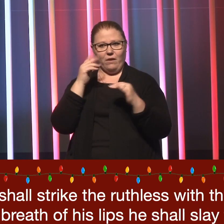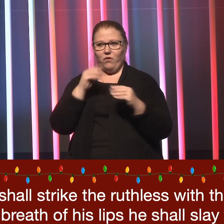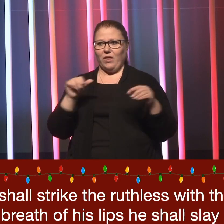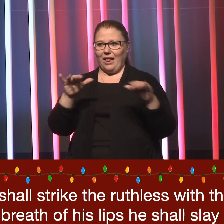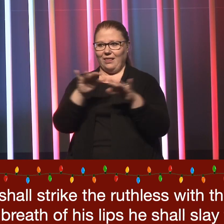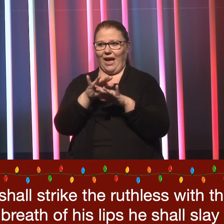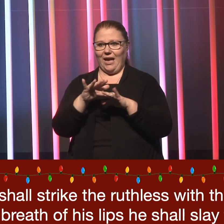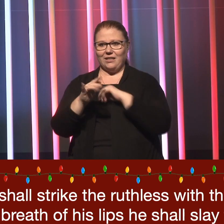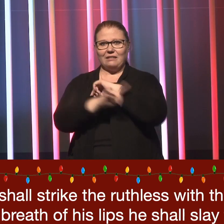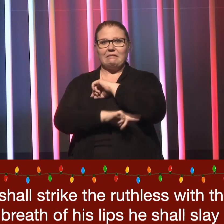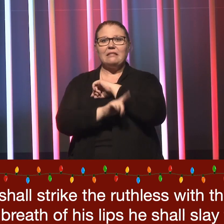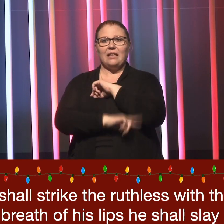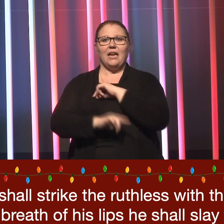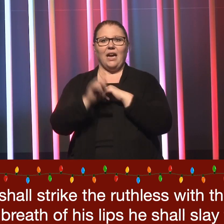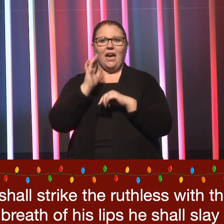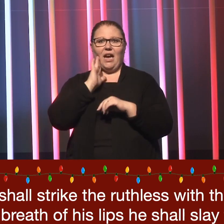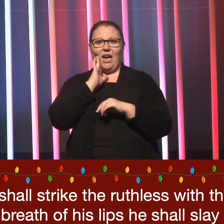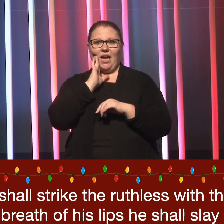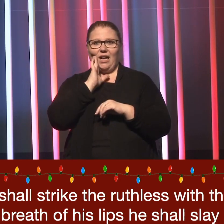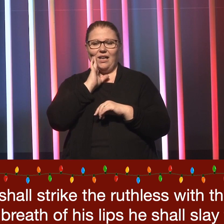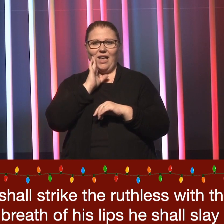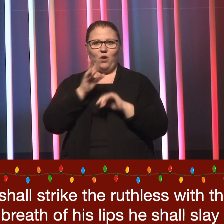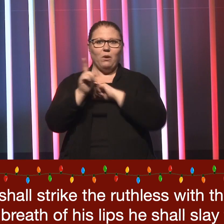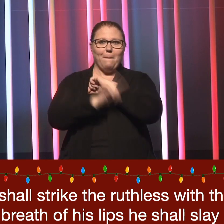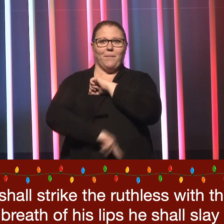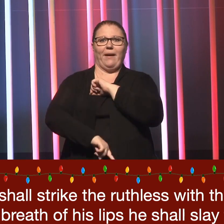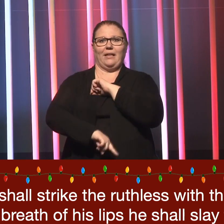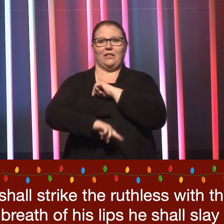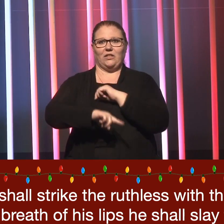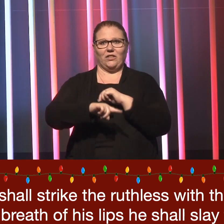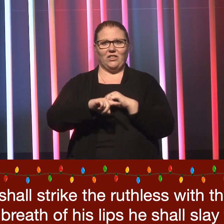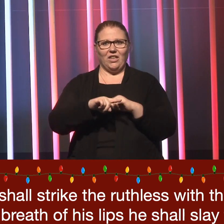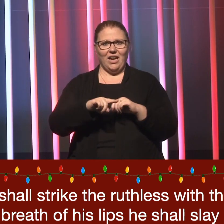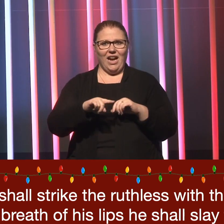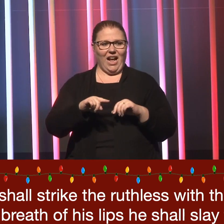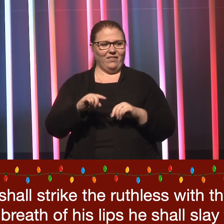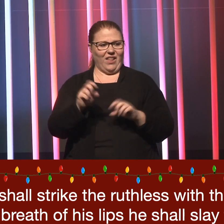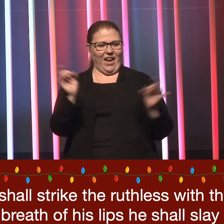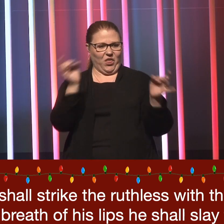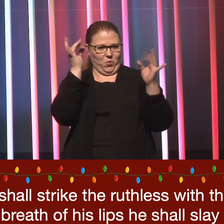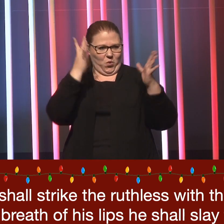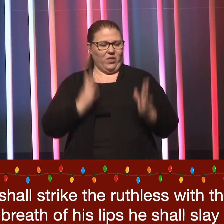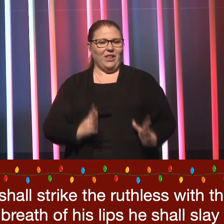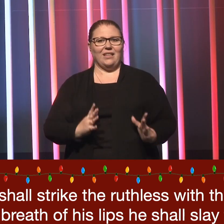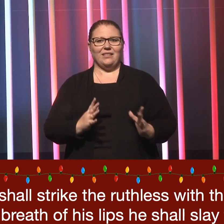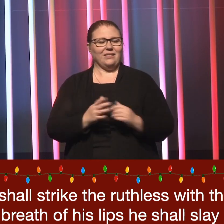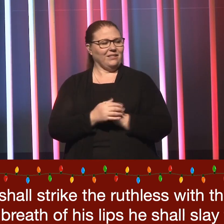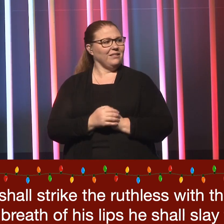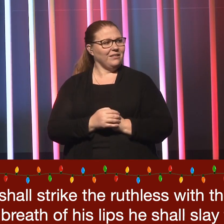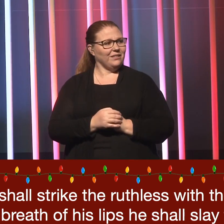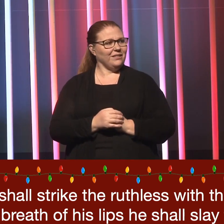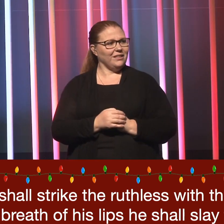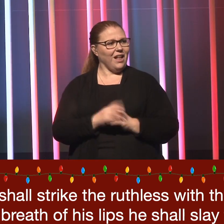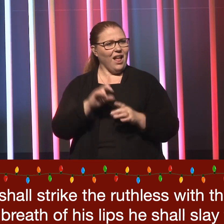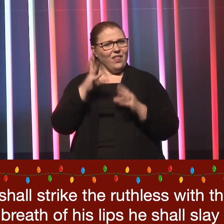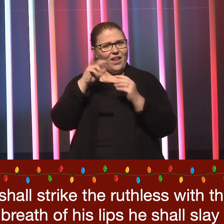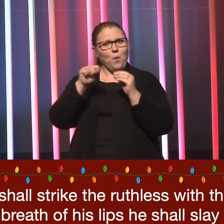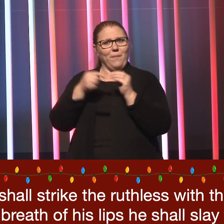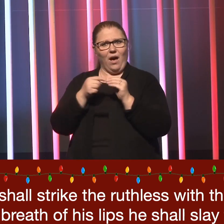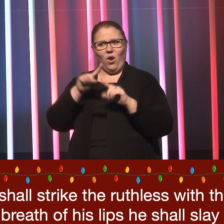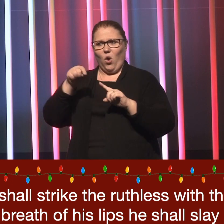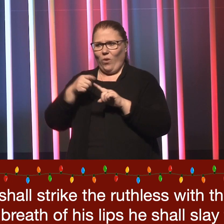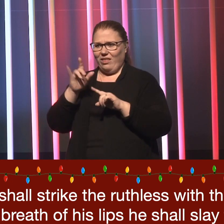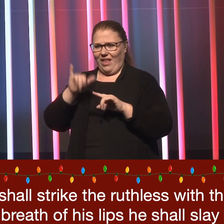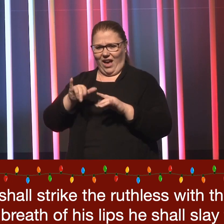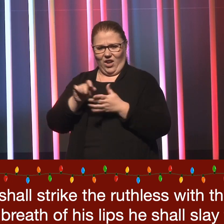He shall strike the ruthless with the rod of his mouth. Think about when this is being written and the time of